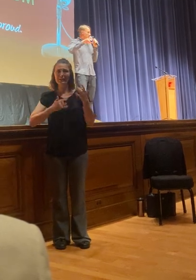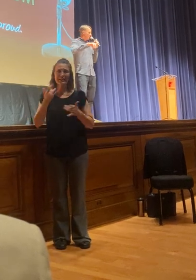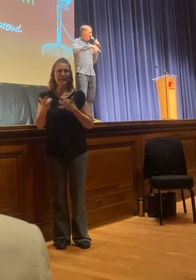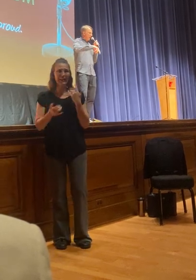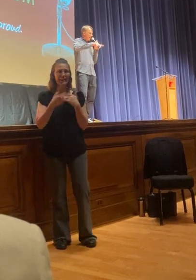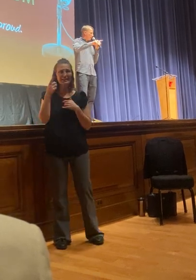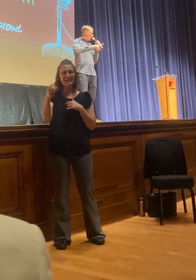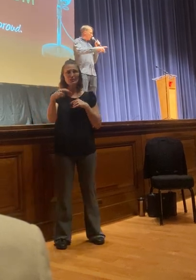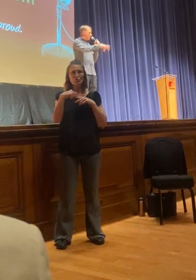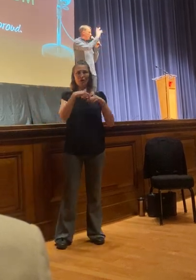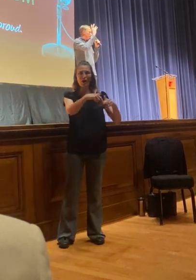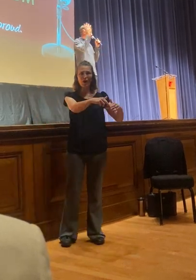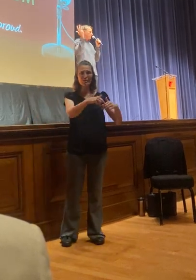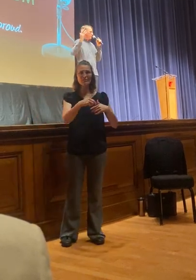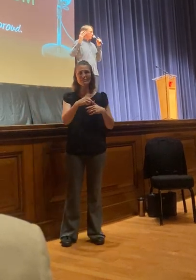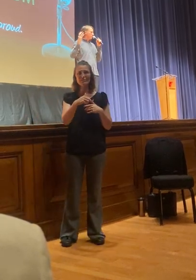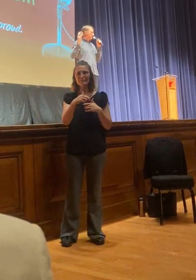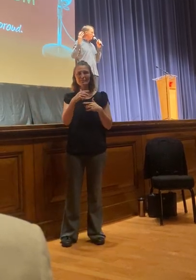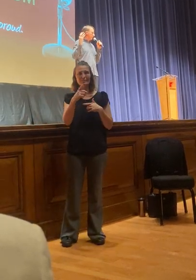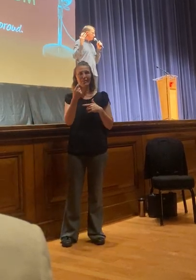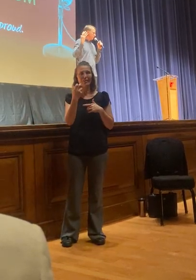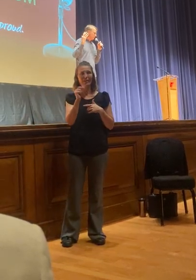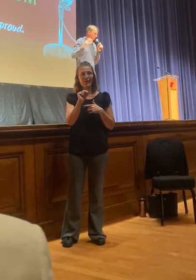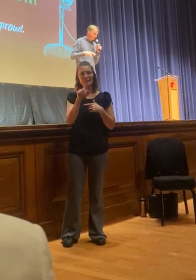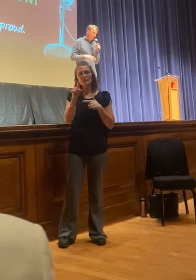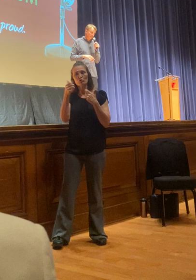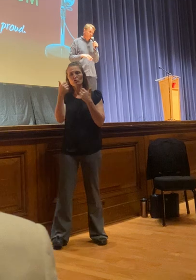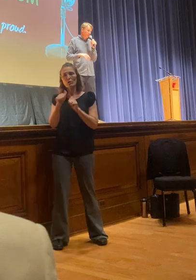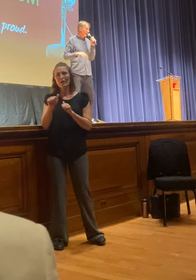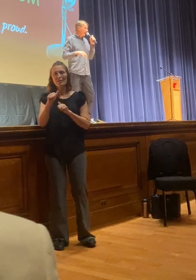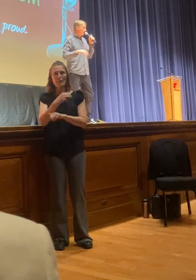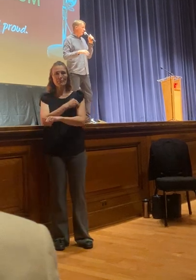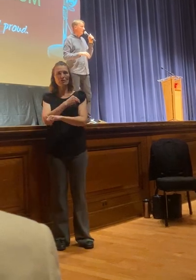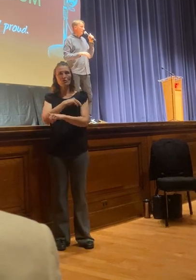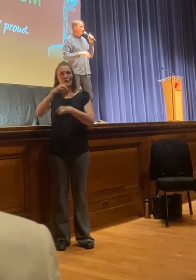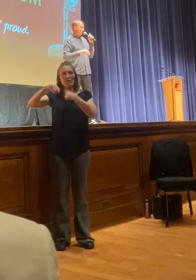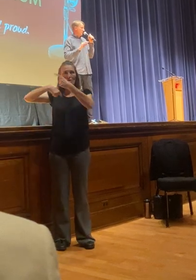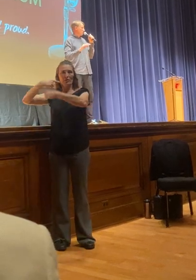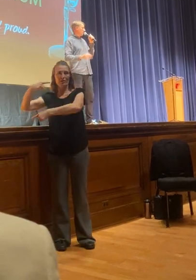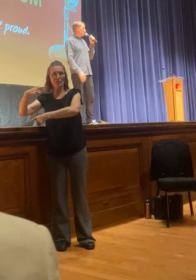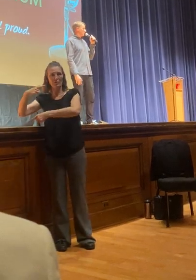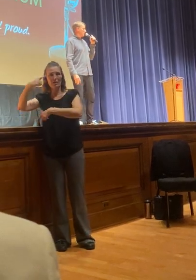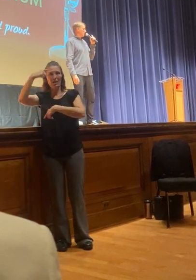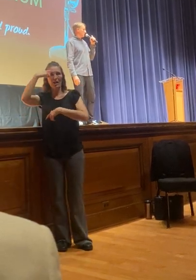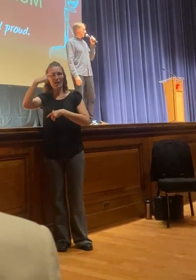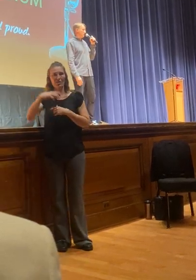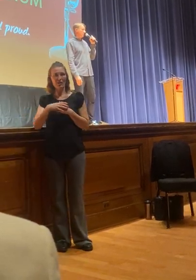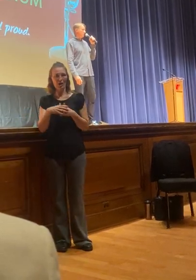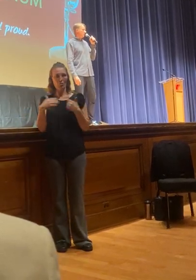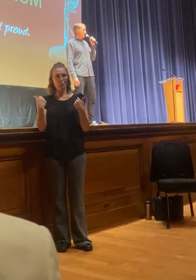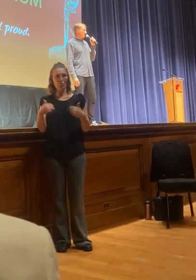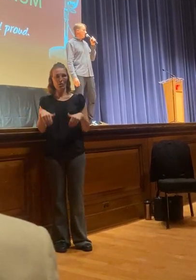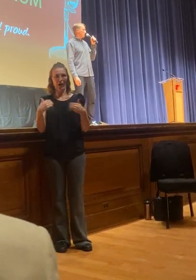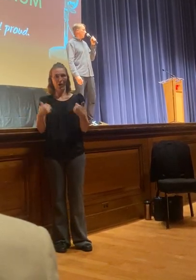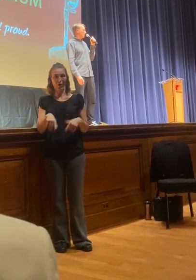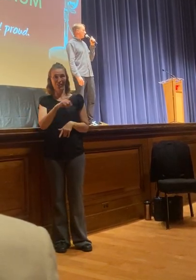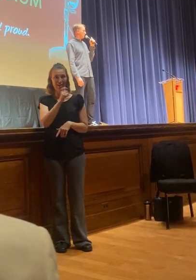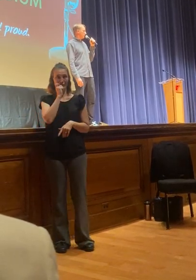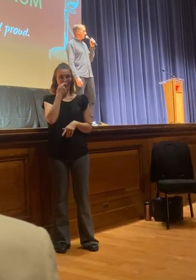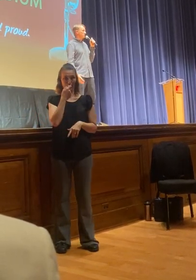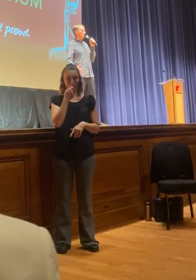grinding, and then, out of nowhere, he tried the signature muska flip, and I thought, this is one of the coolest things ever, like, Chad Muska's here,